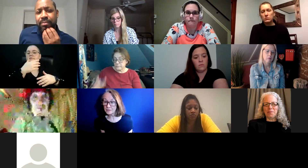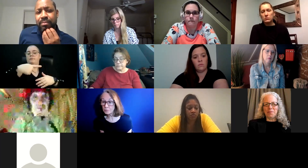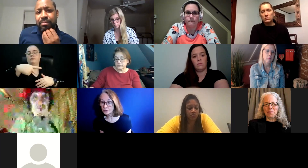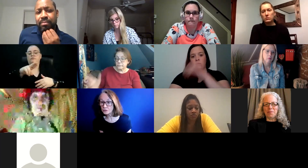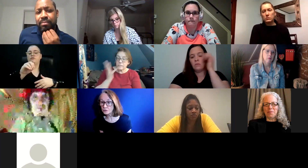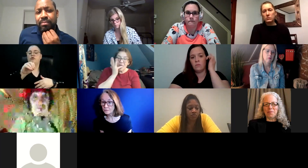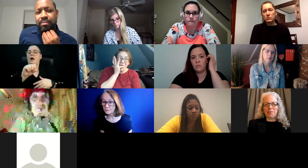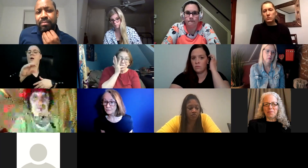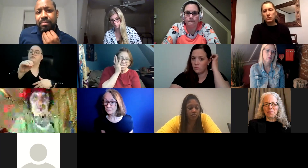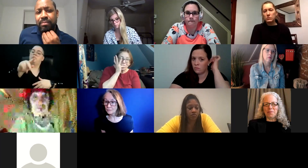established.